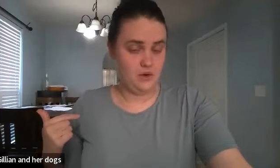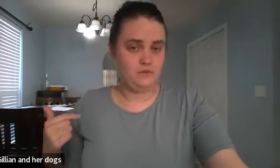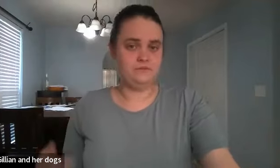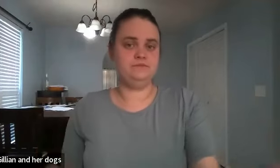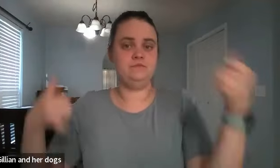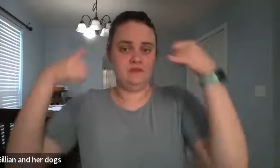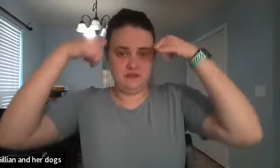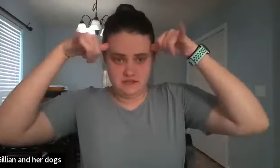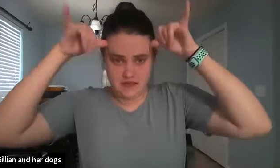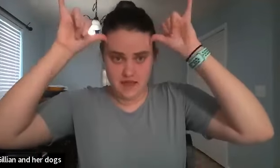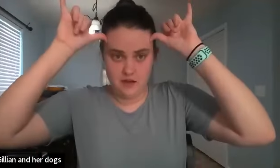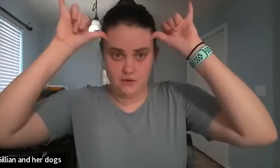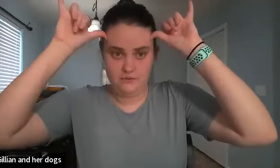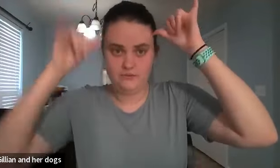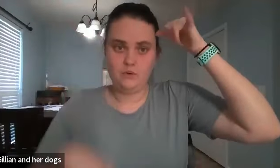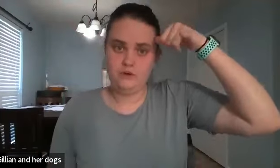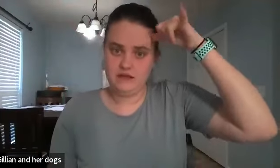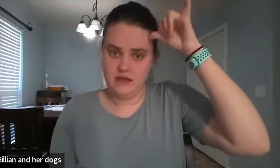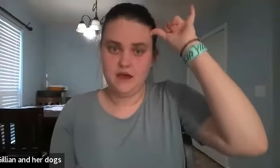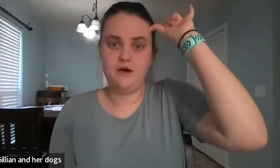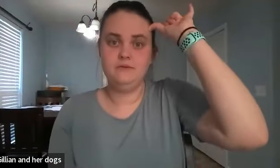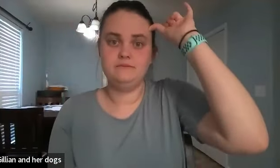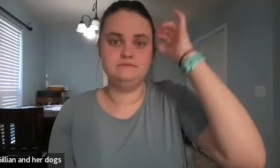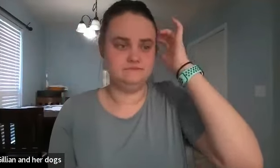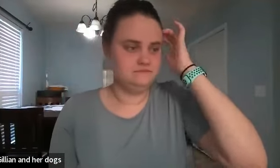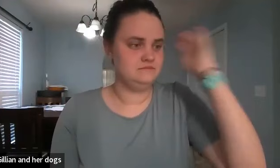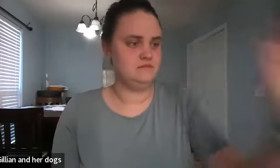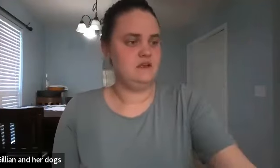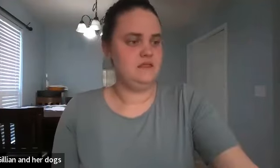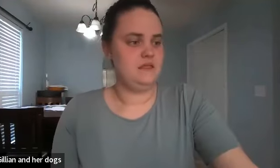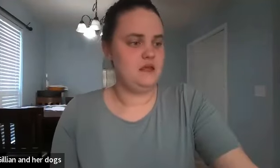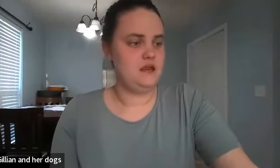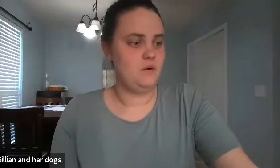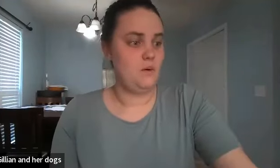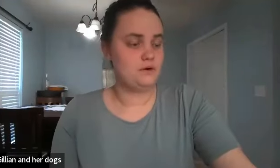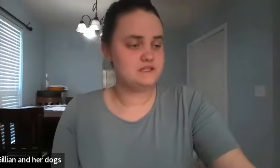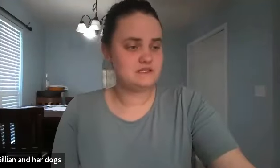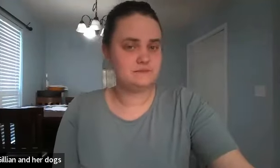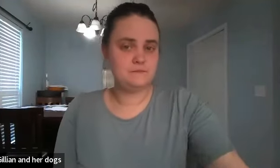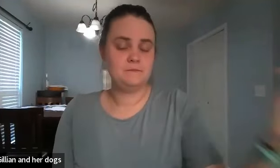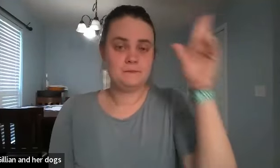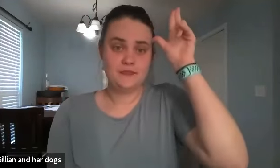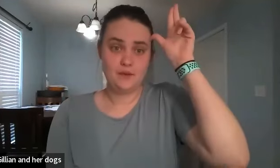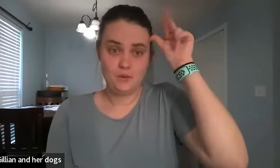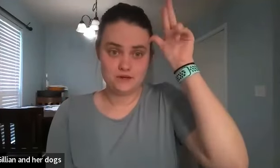cow, cow, cow. Then horse,